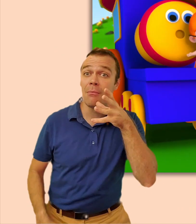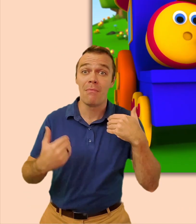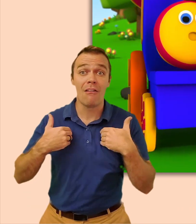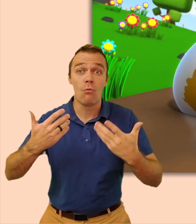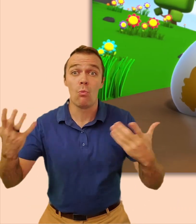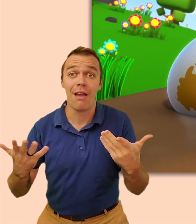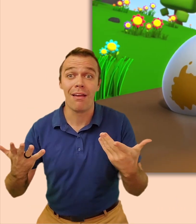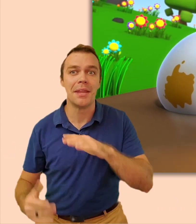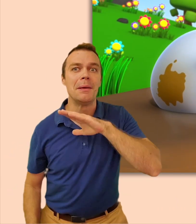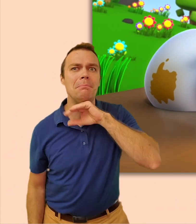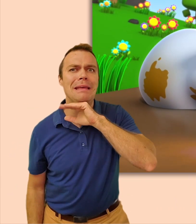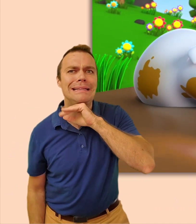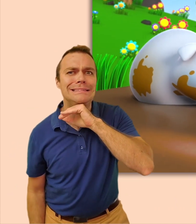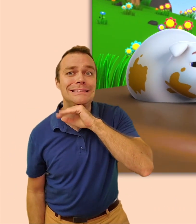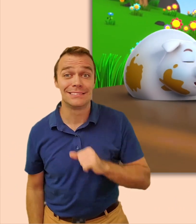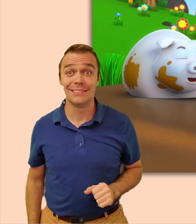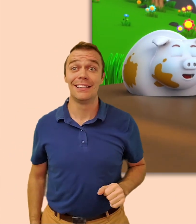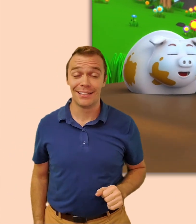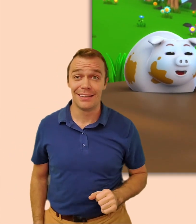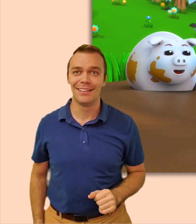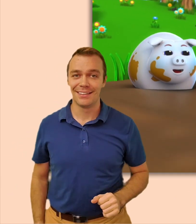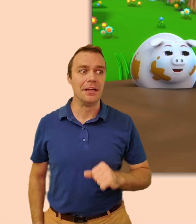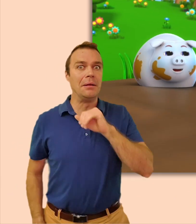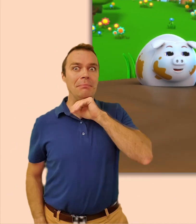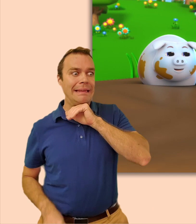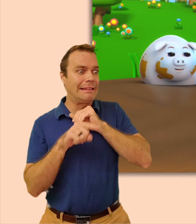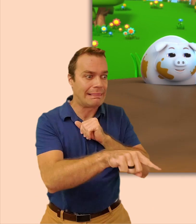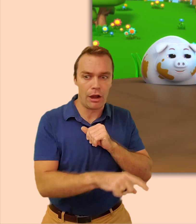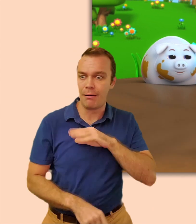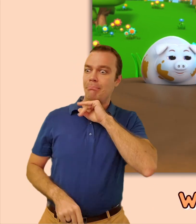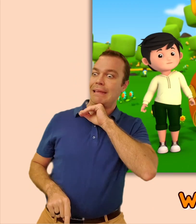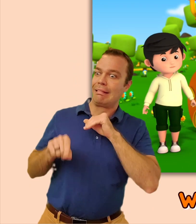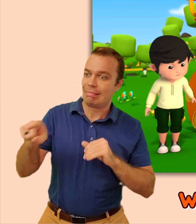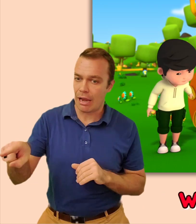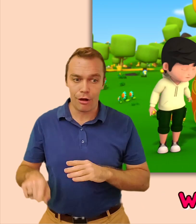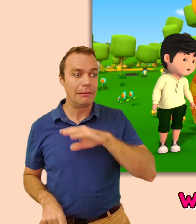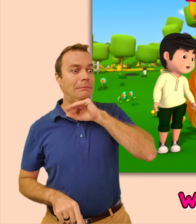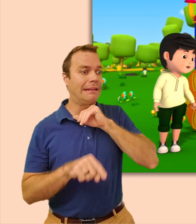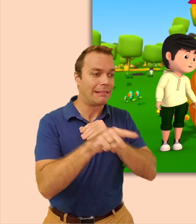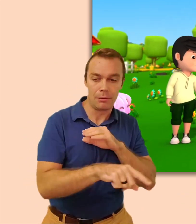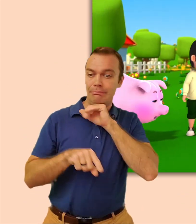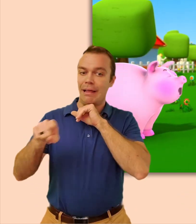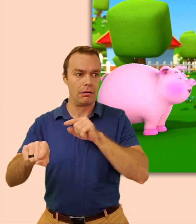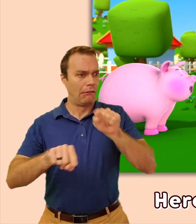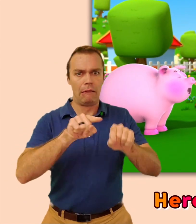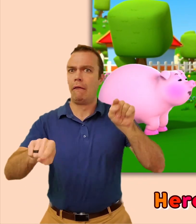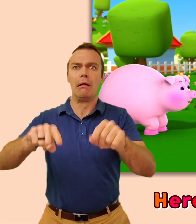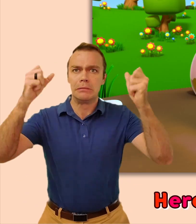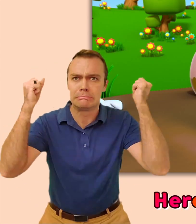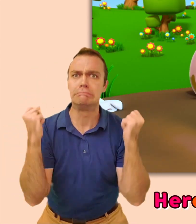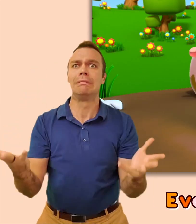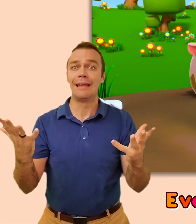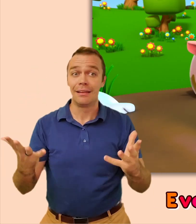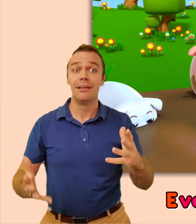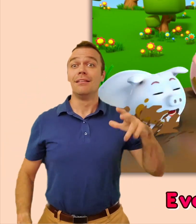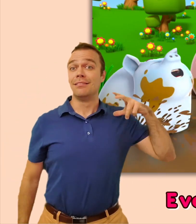E-I-E-I-O. And on his farm he had some pigs, E-I-E-I-O. With an oink oink here, oink oink there, here an oink,